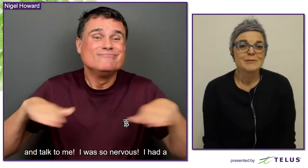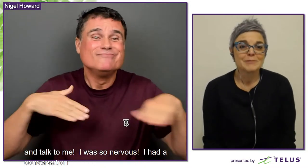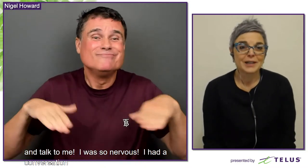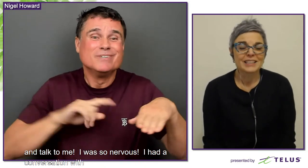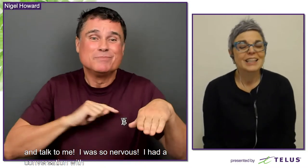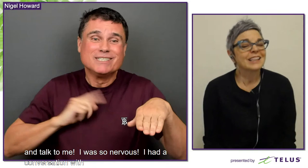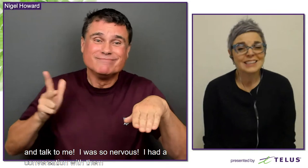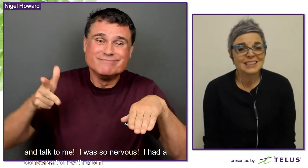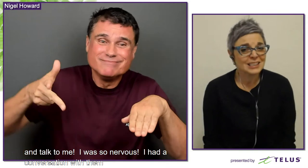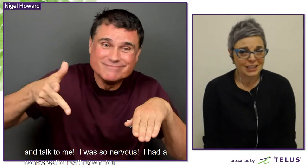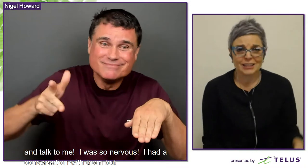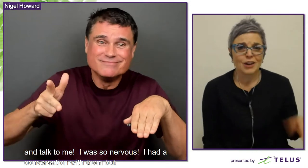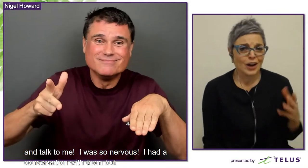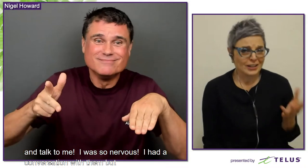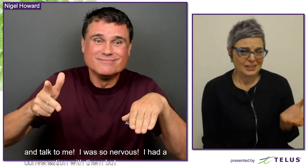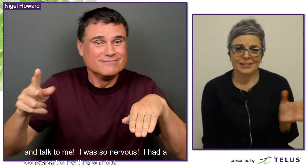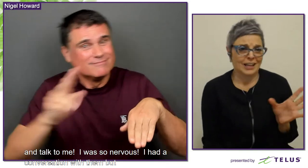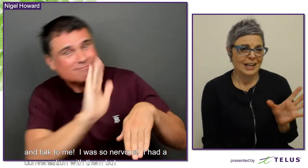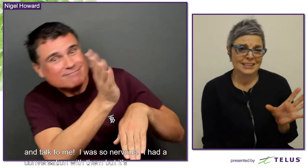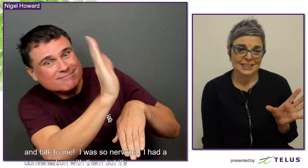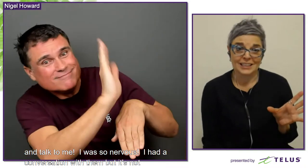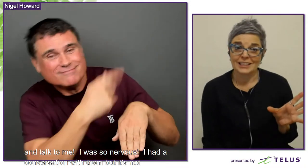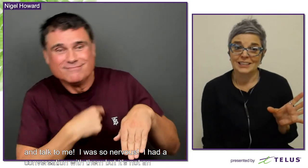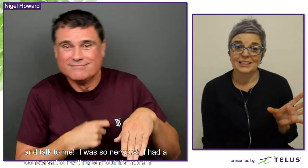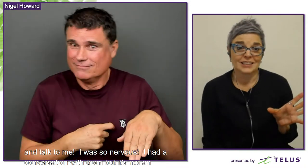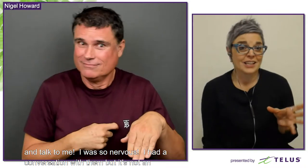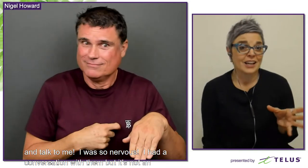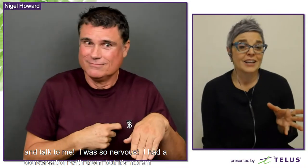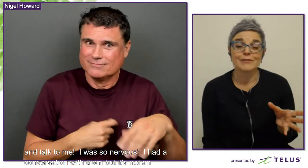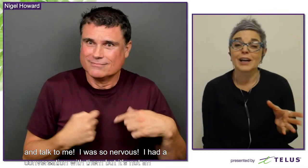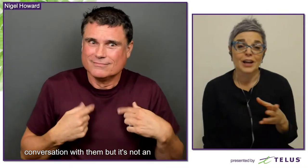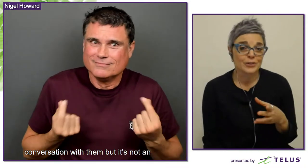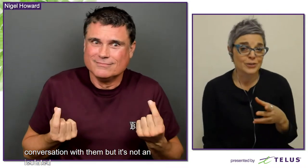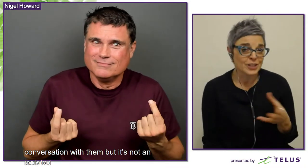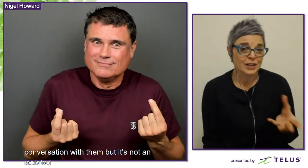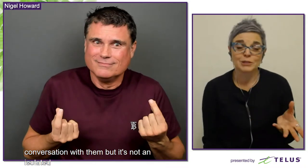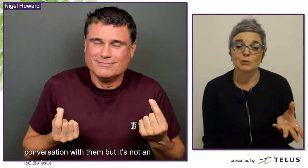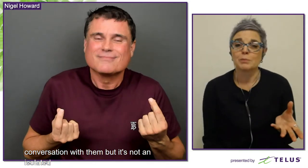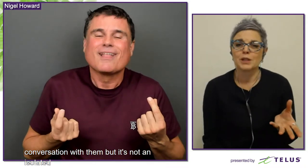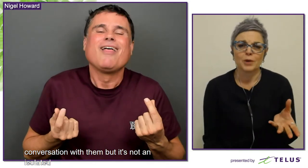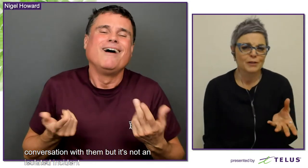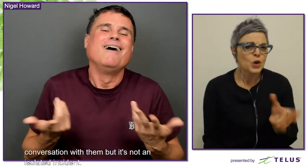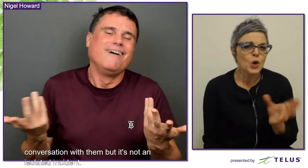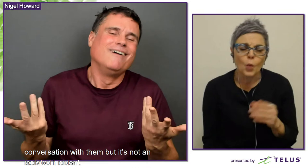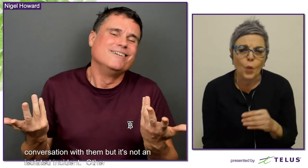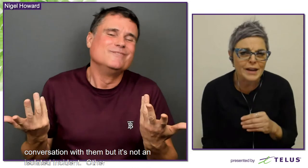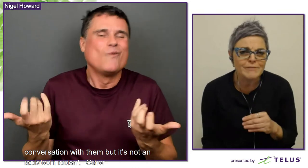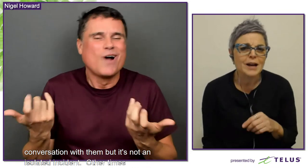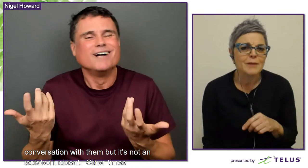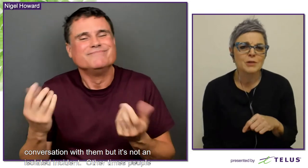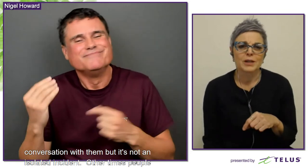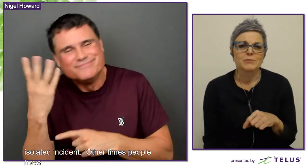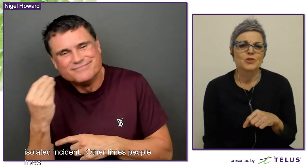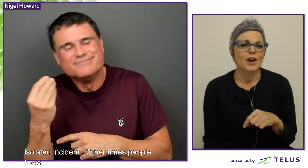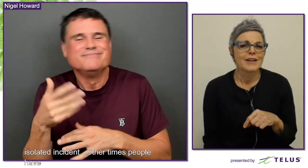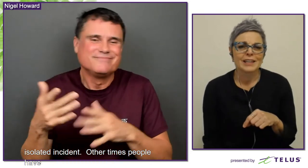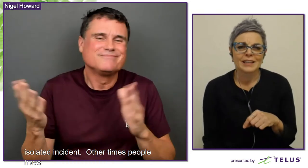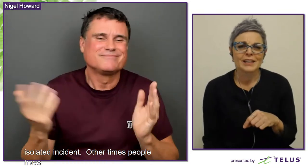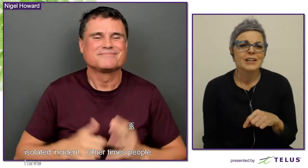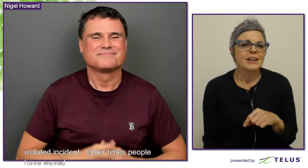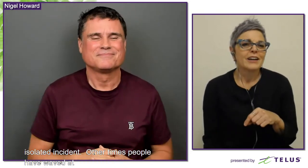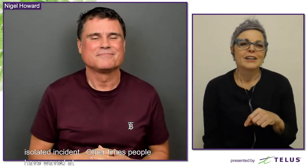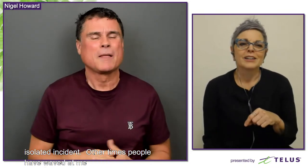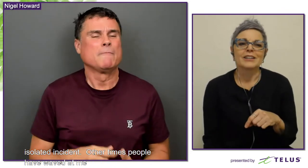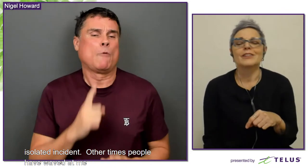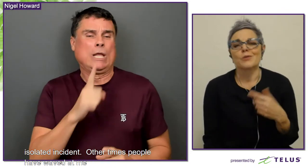them. But this is not an isolated incident. I have had other times when people have waved at me when I'm